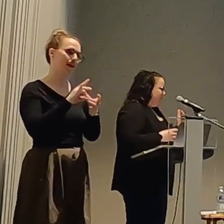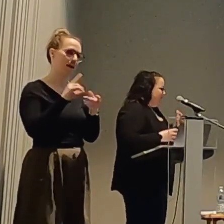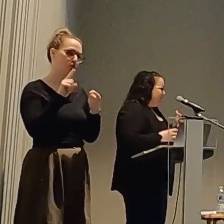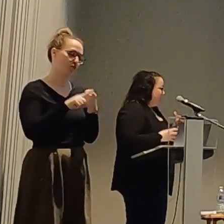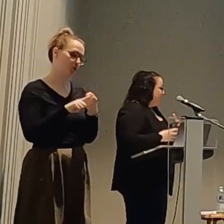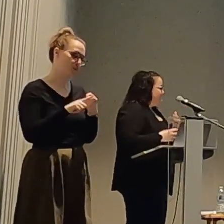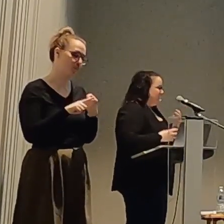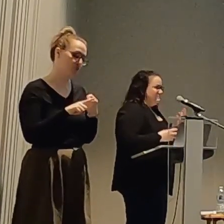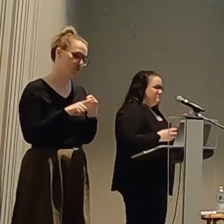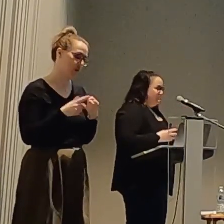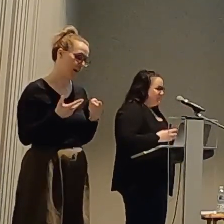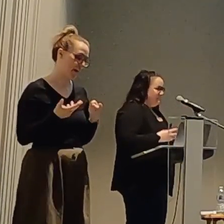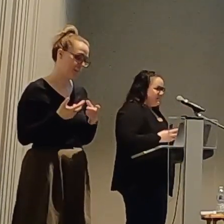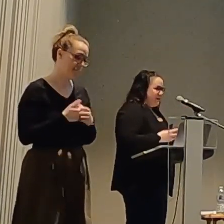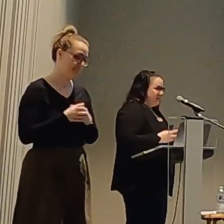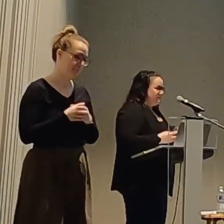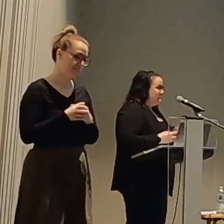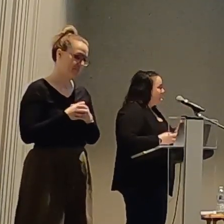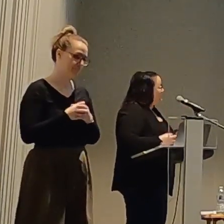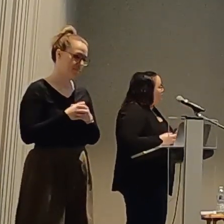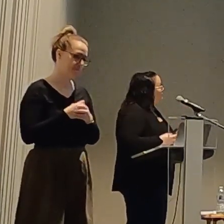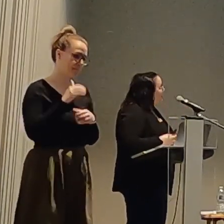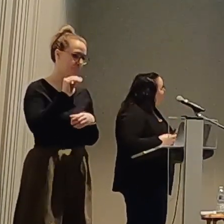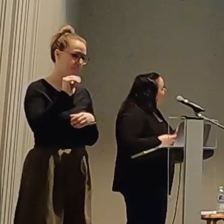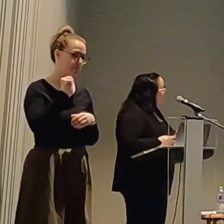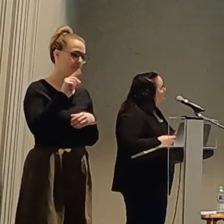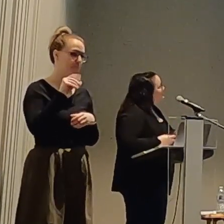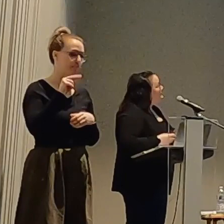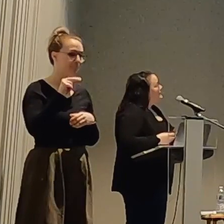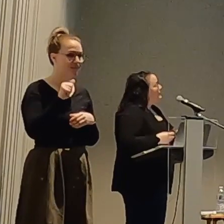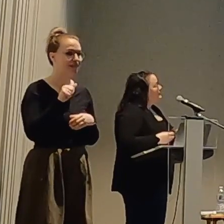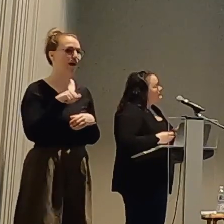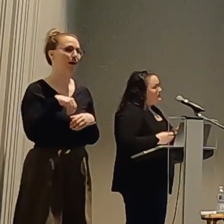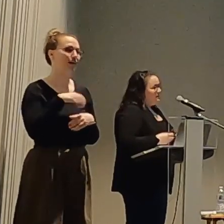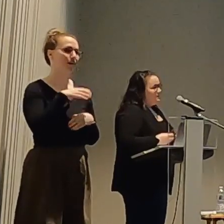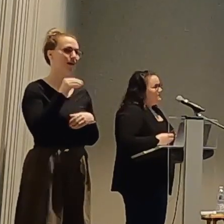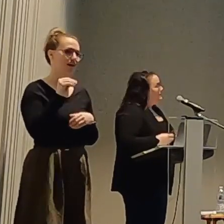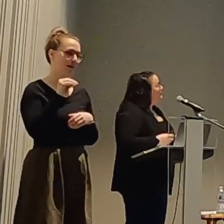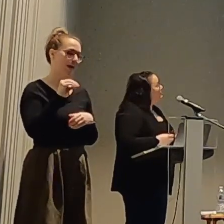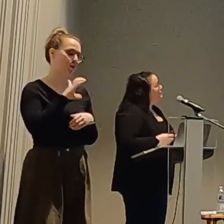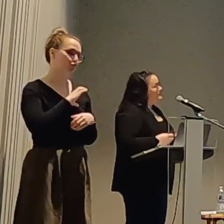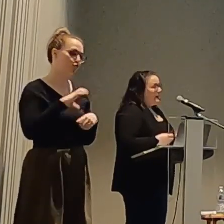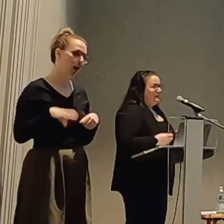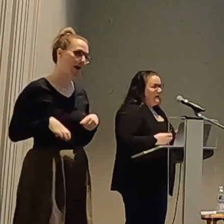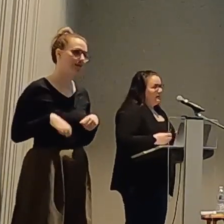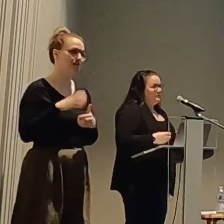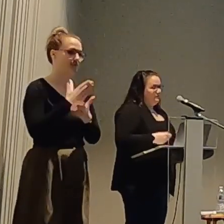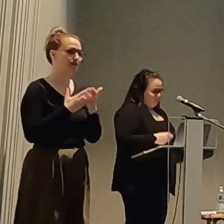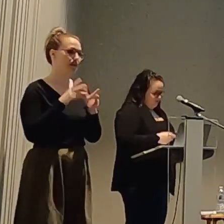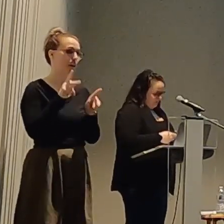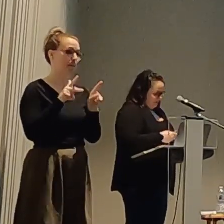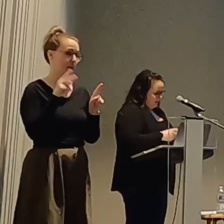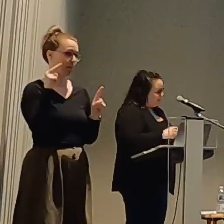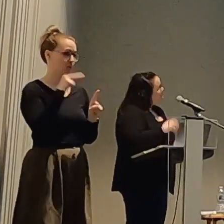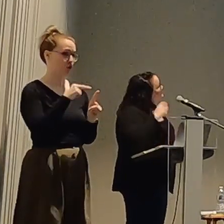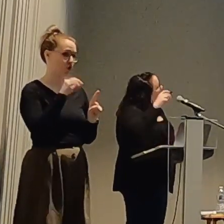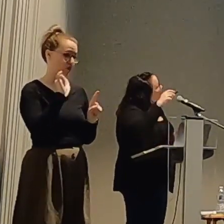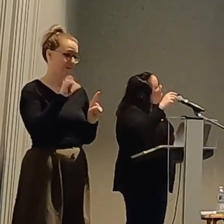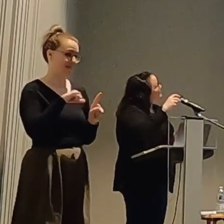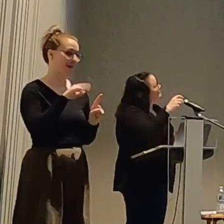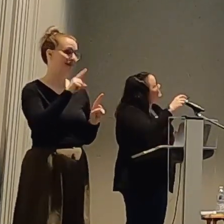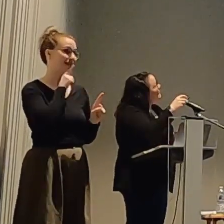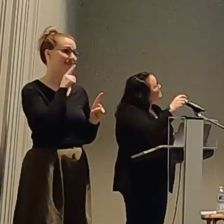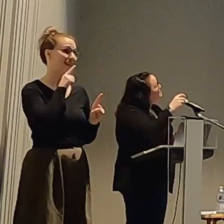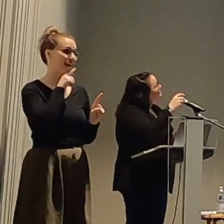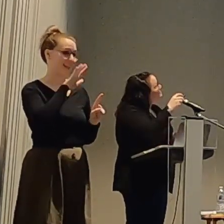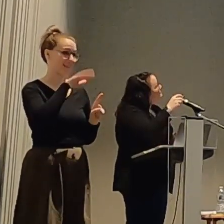to the Madonna and Christ. Some people have looked at that light at